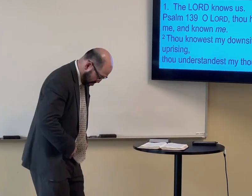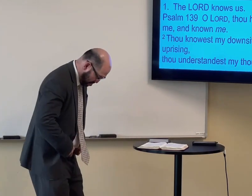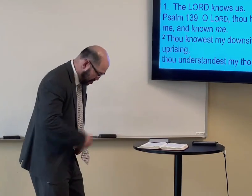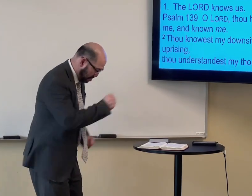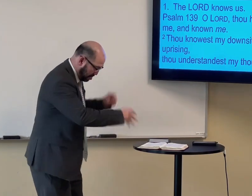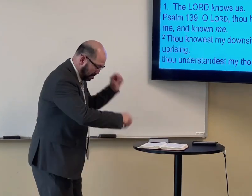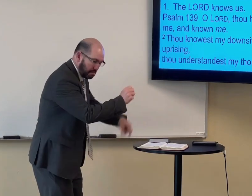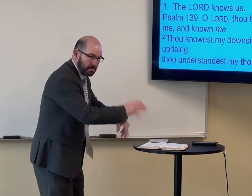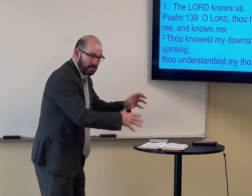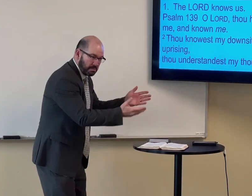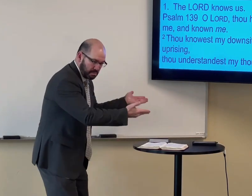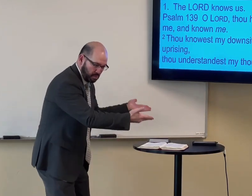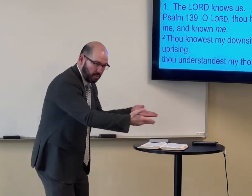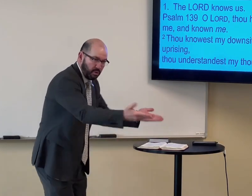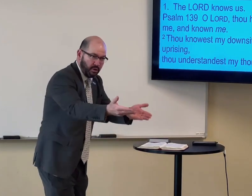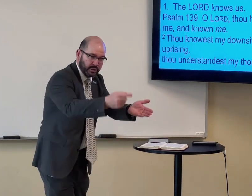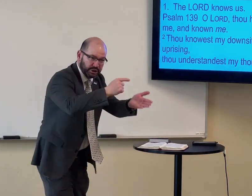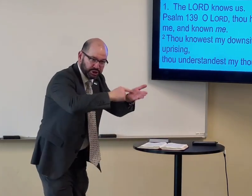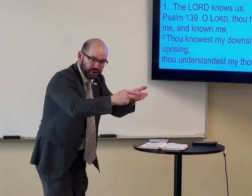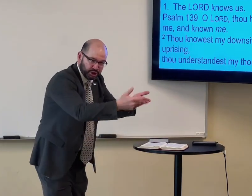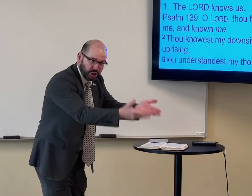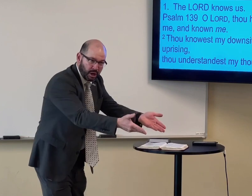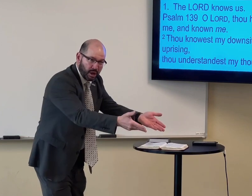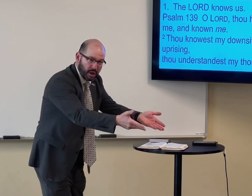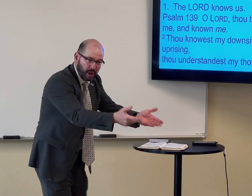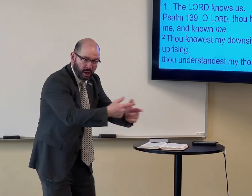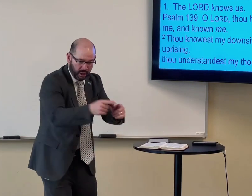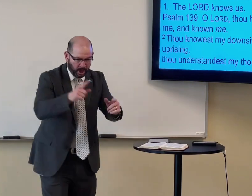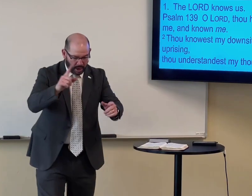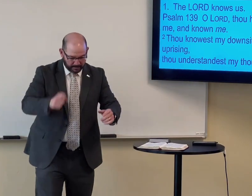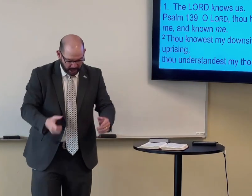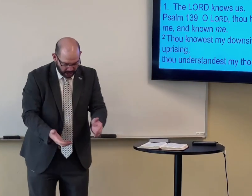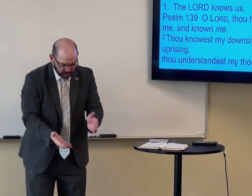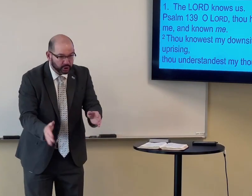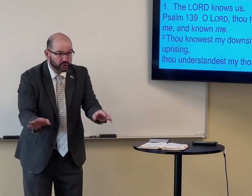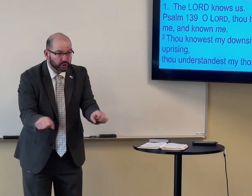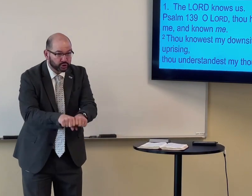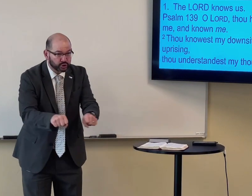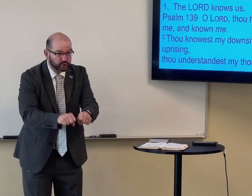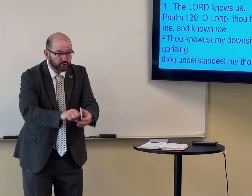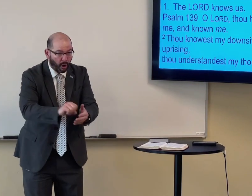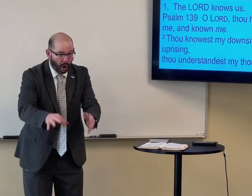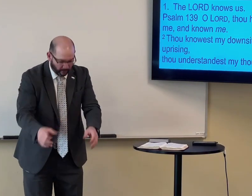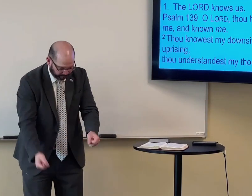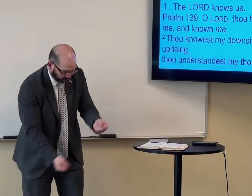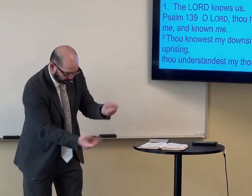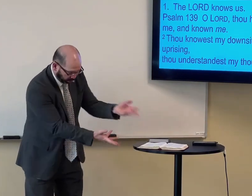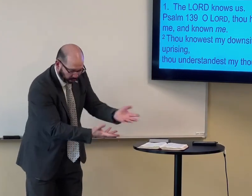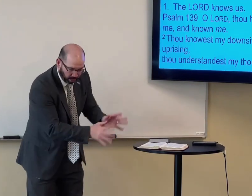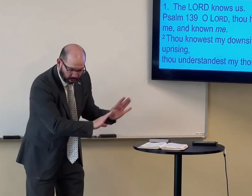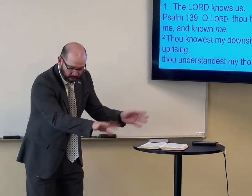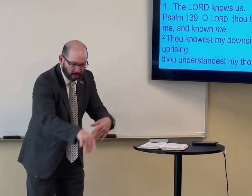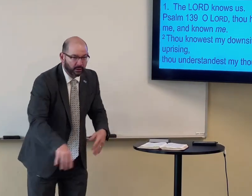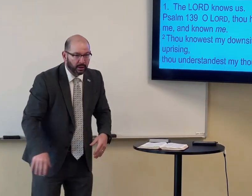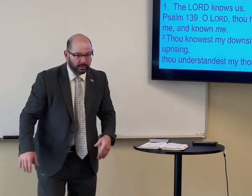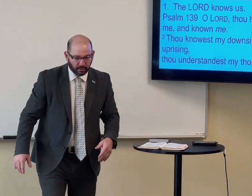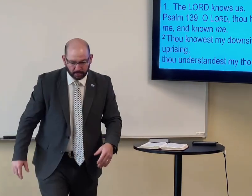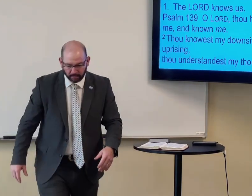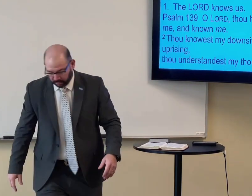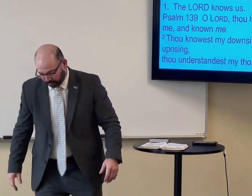and you put your change and your everything out of your pockets in there, and then you got to take your shoes off, and then you walk